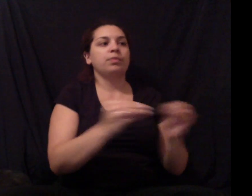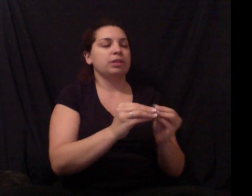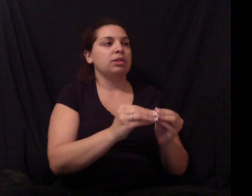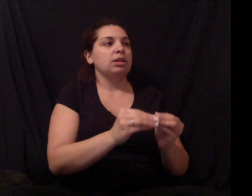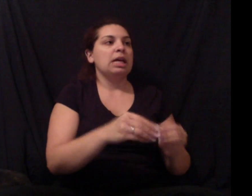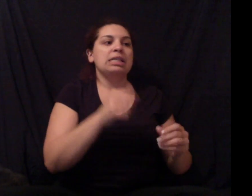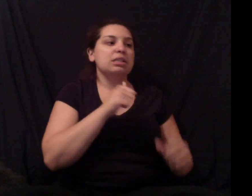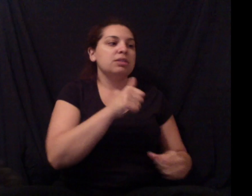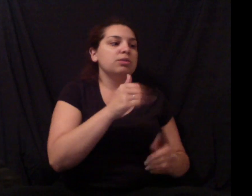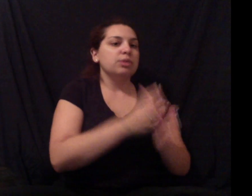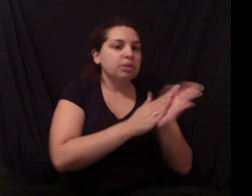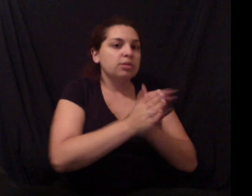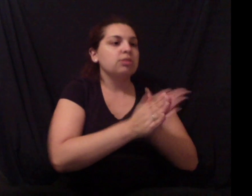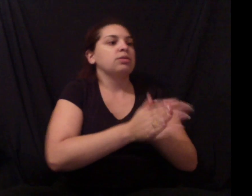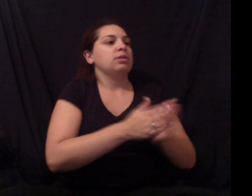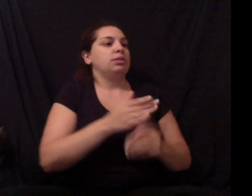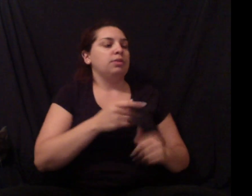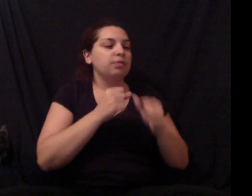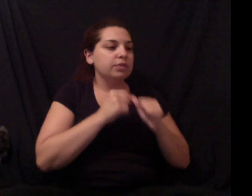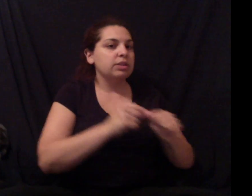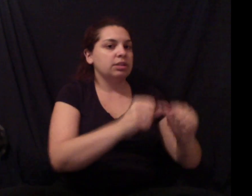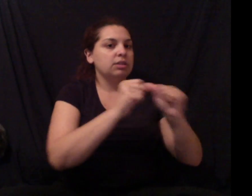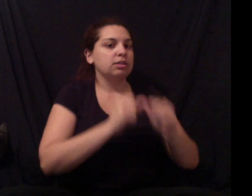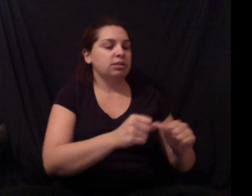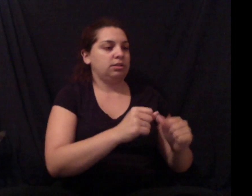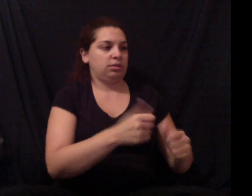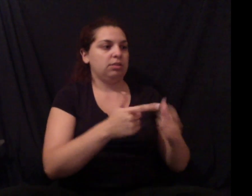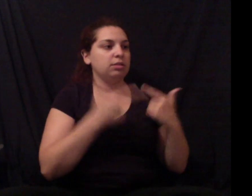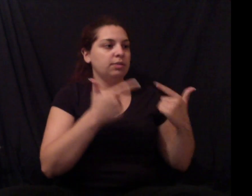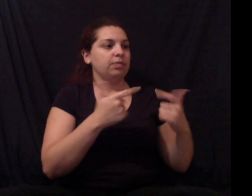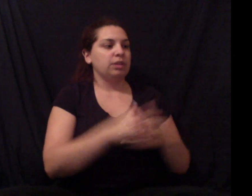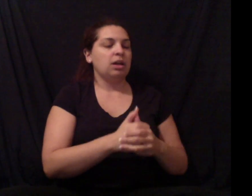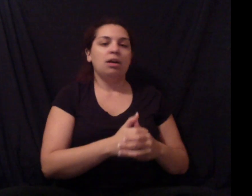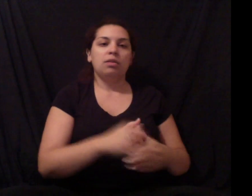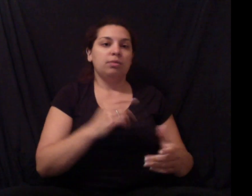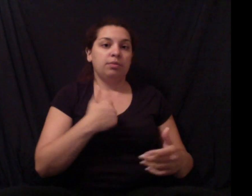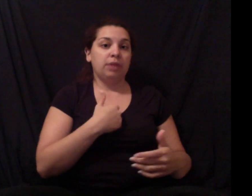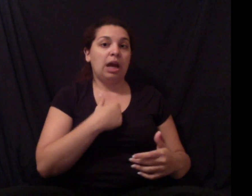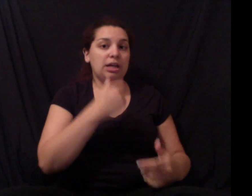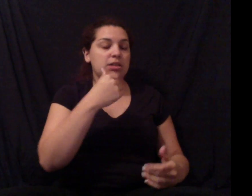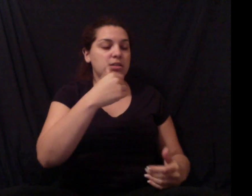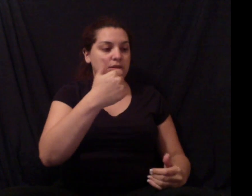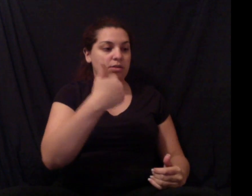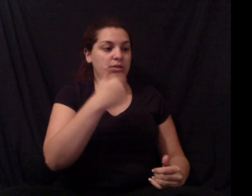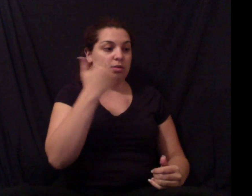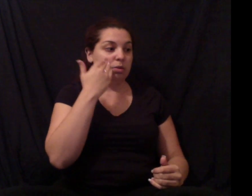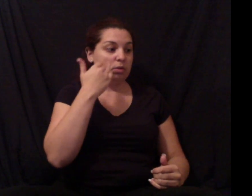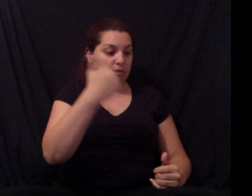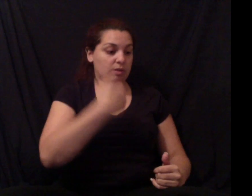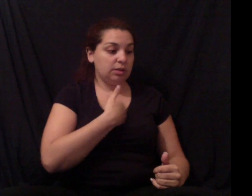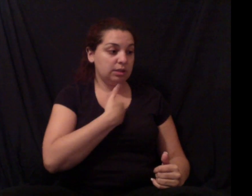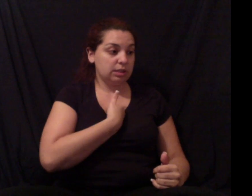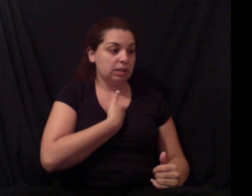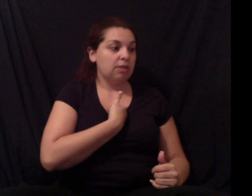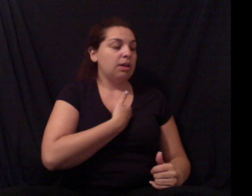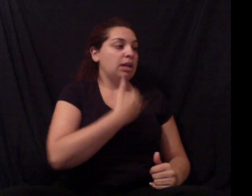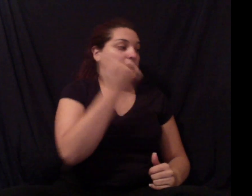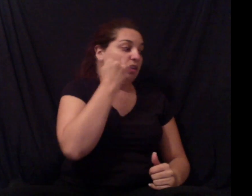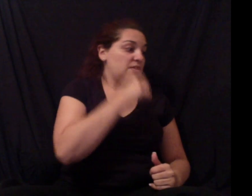going. Because I can say, from firsthand experience, if you do something that you're not 100% into, it, and it's not going